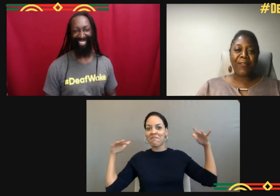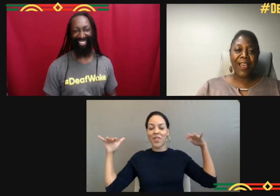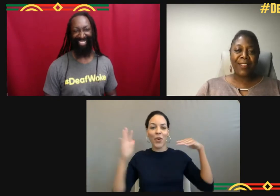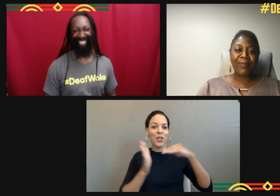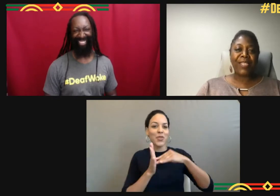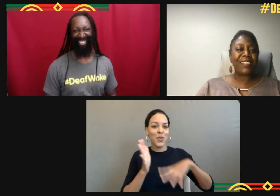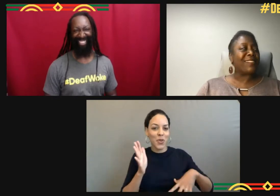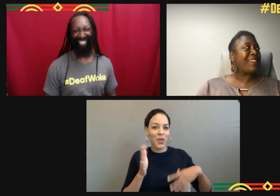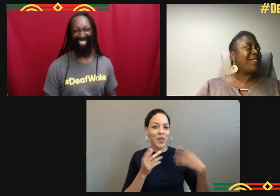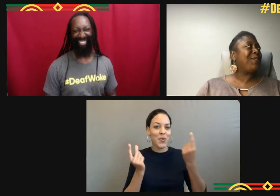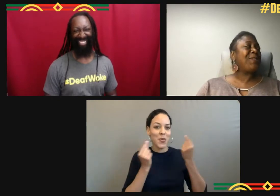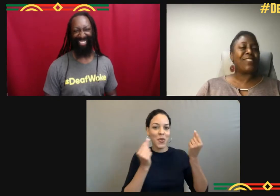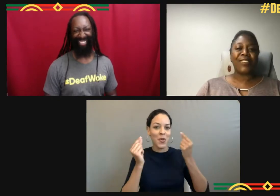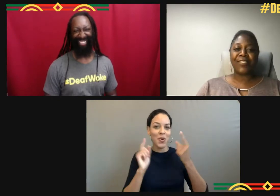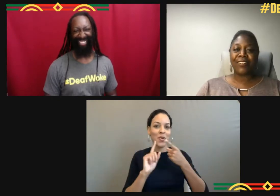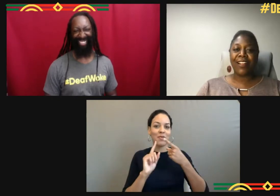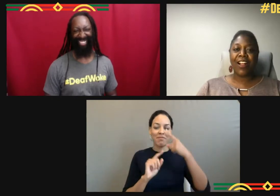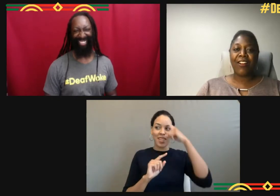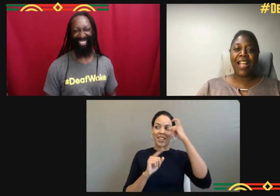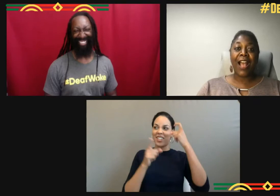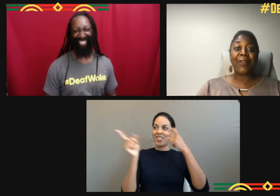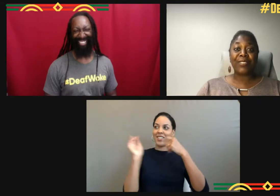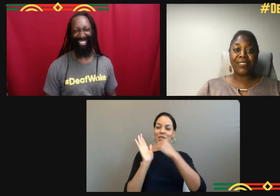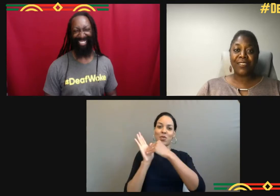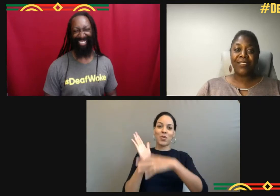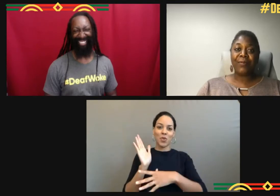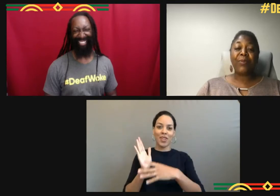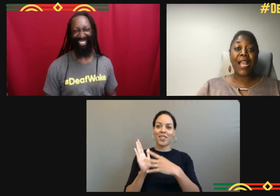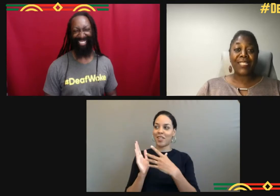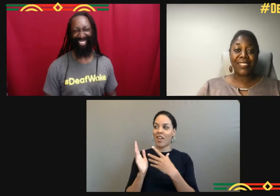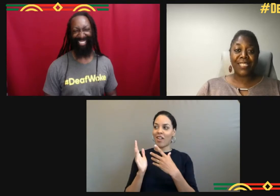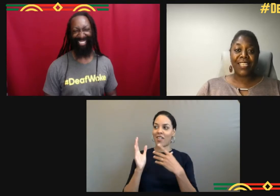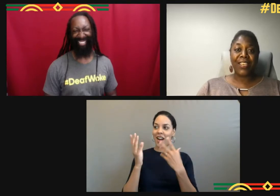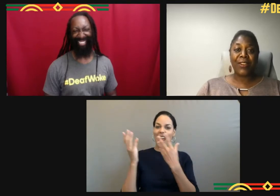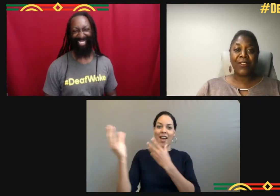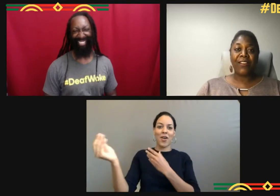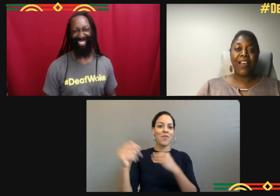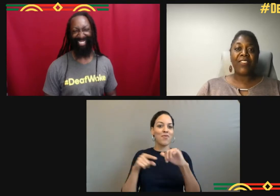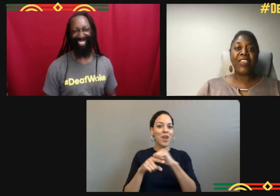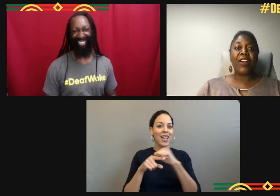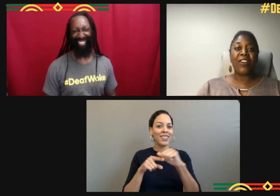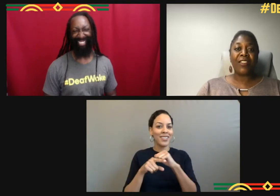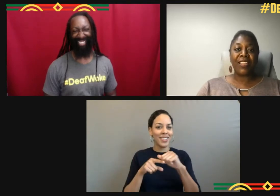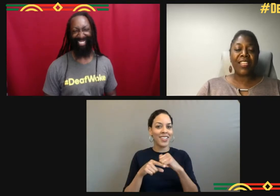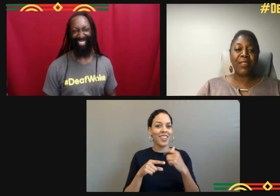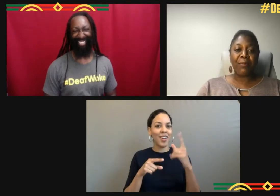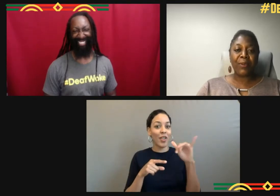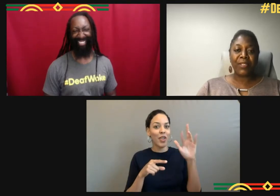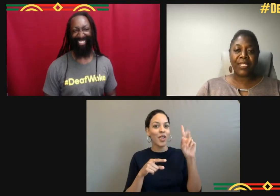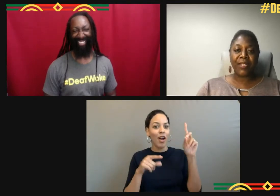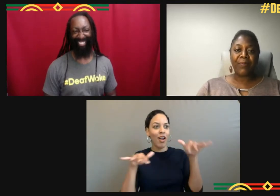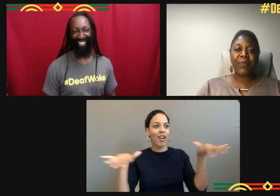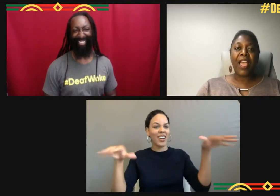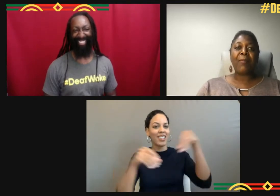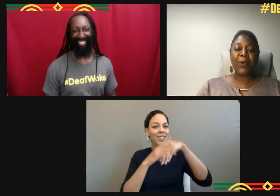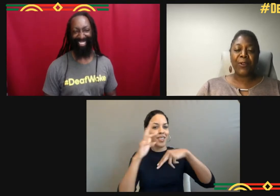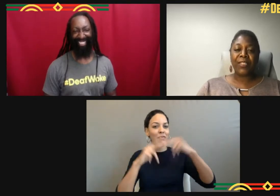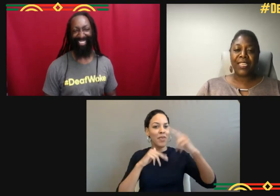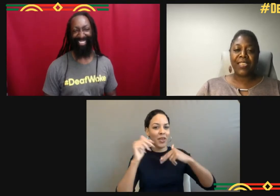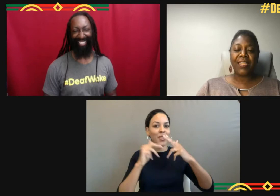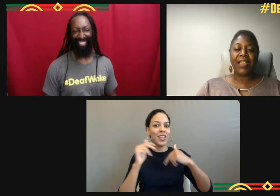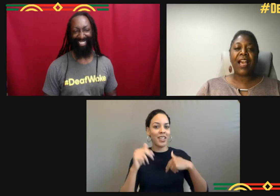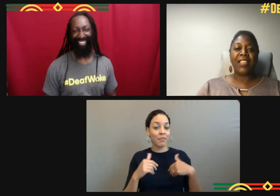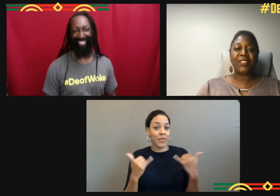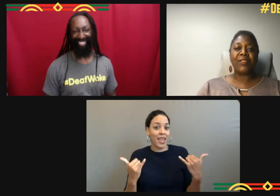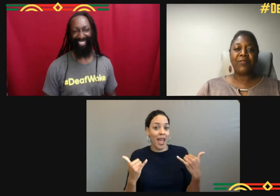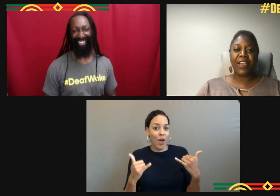in the background because the students are out practicing here on the yard and in the building. I'm